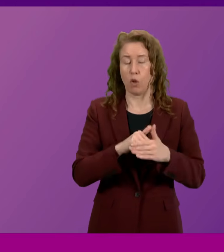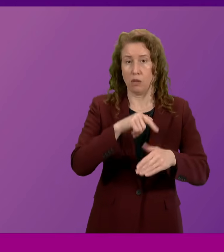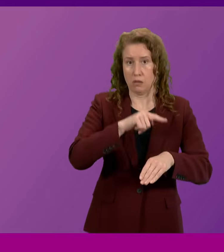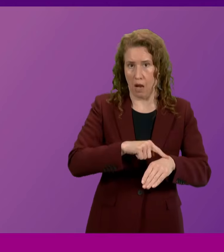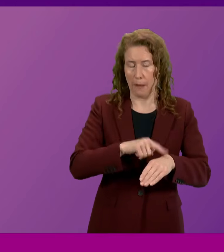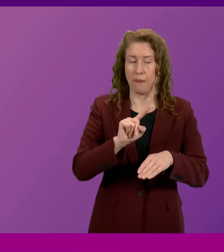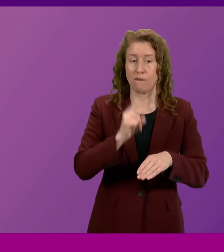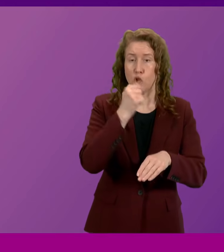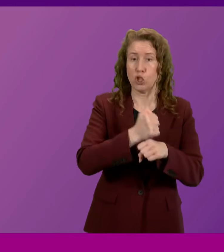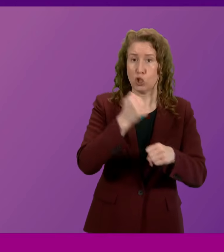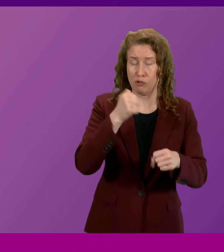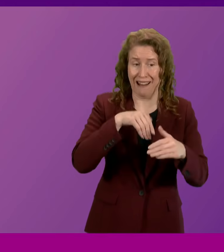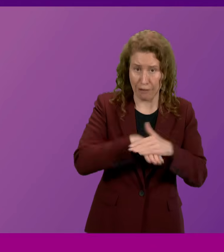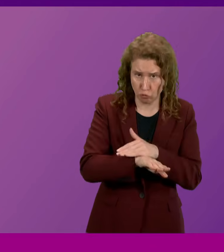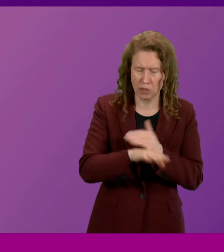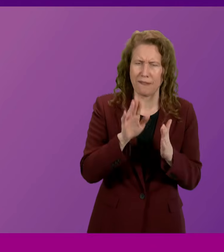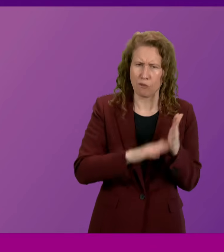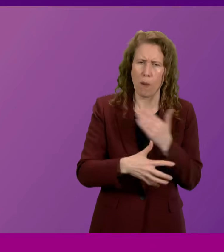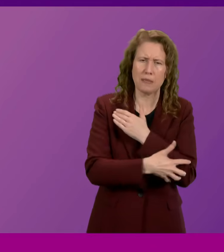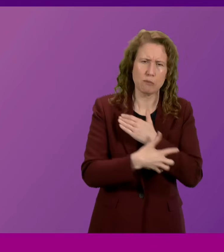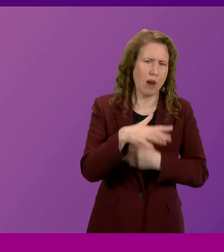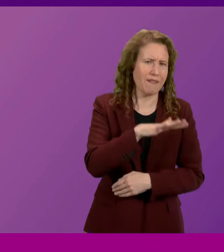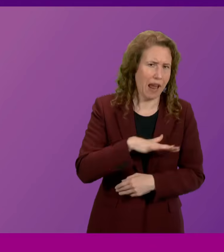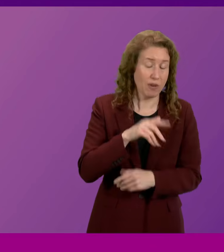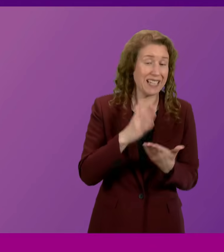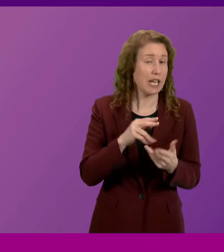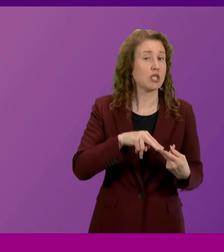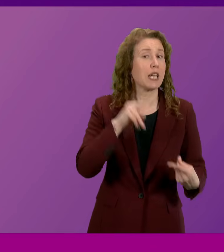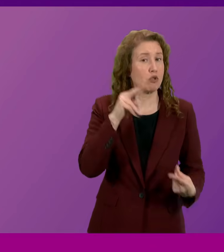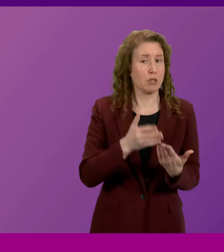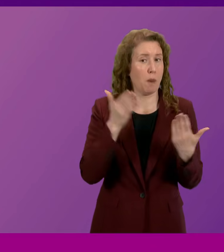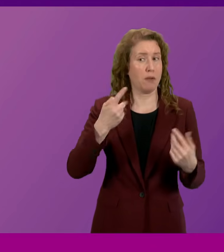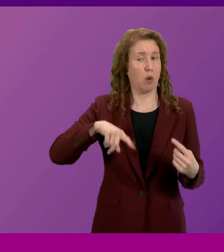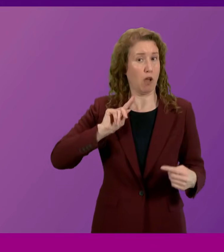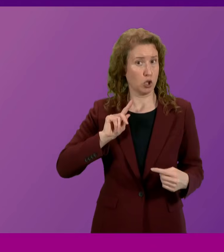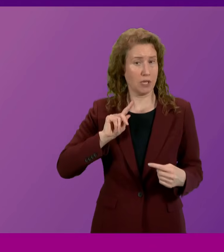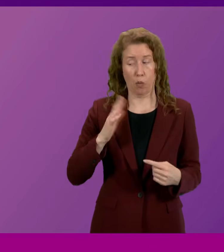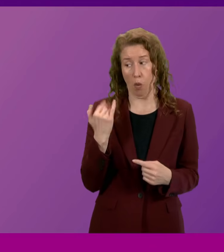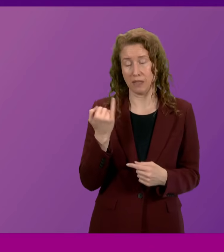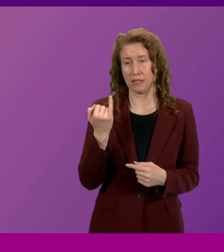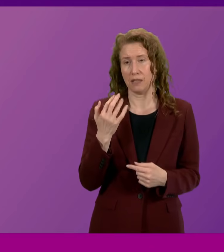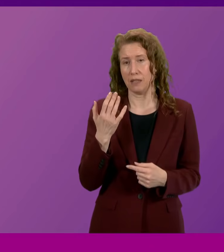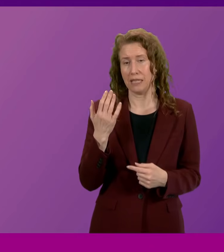first-degree entrants coming from Scotland's most deprived areas, which is an increase on the previous year from